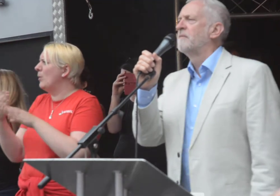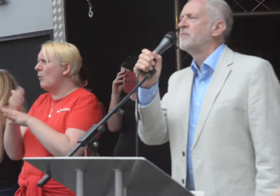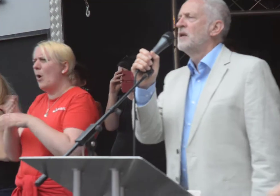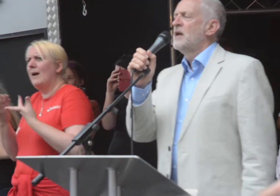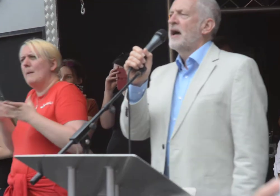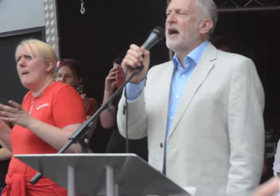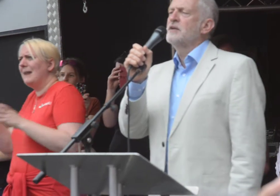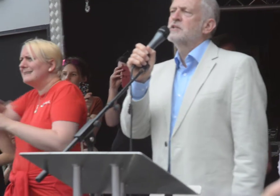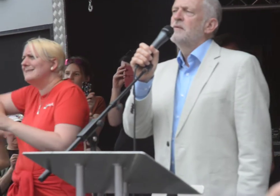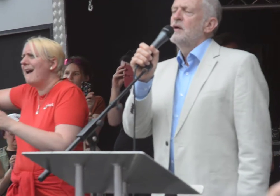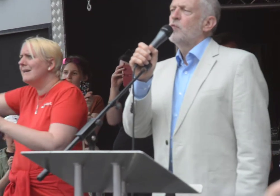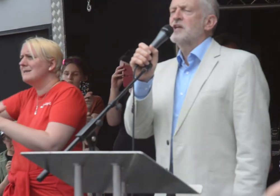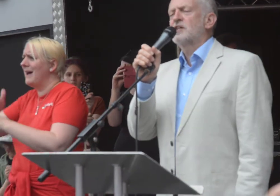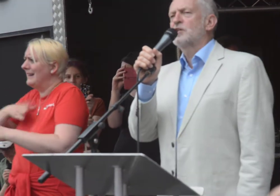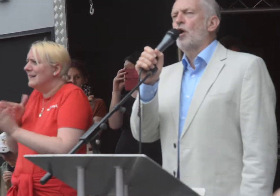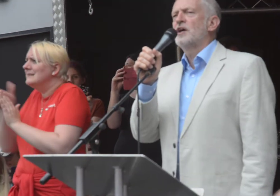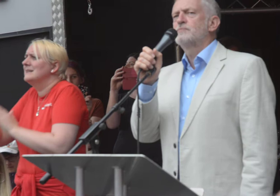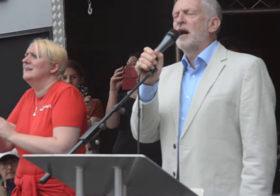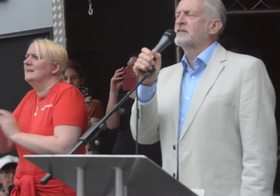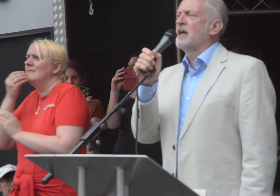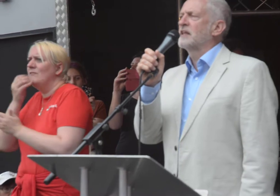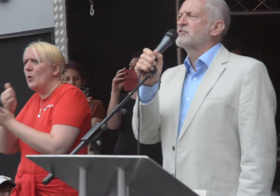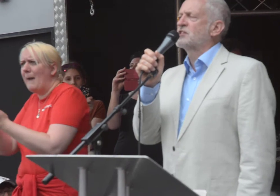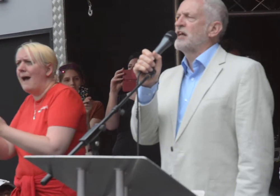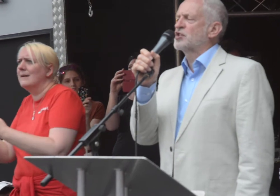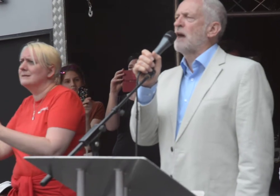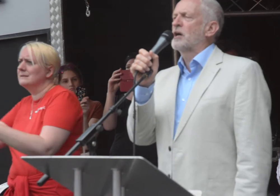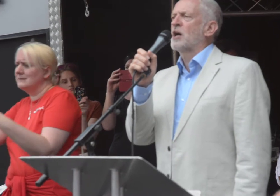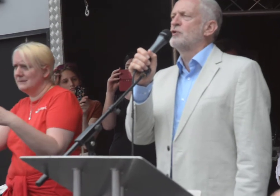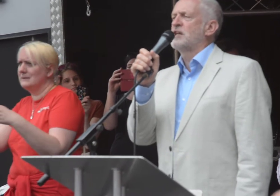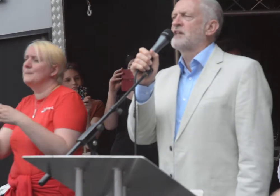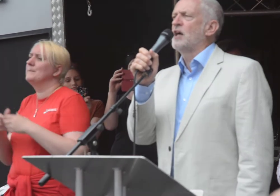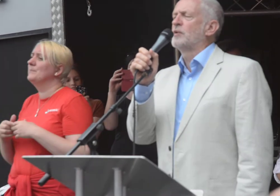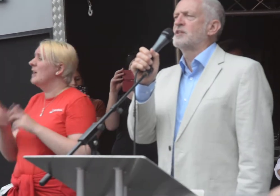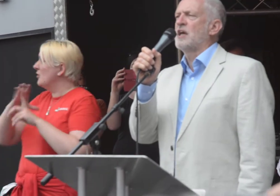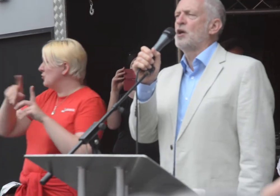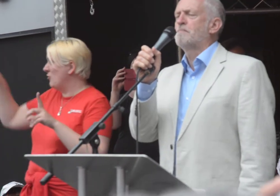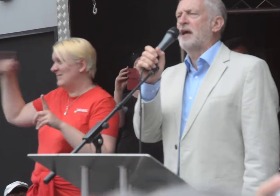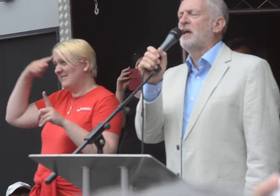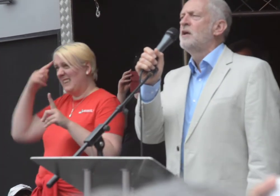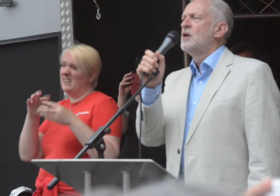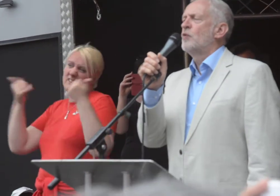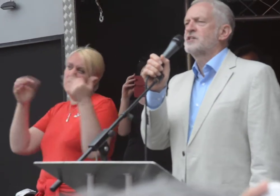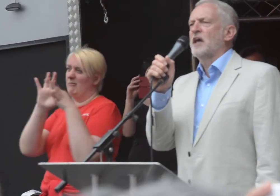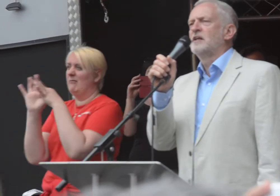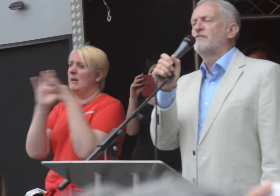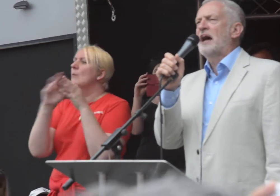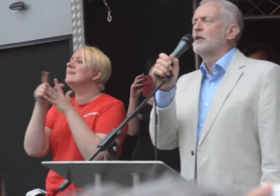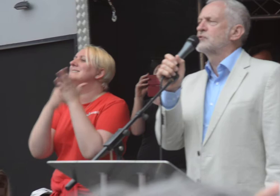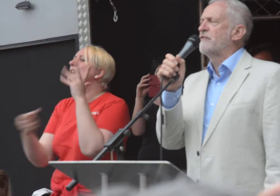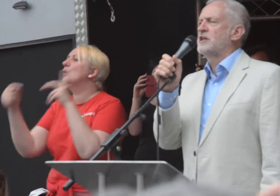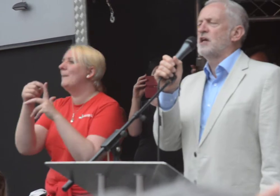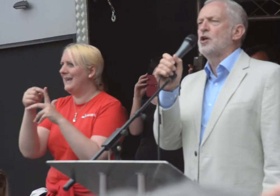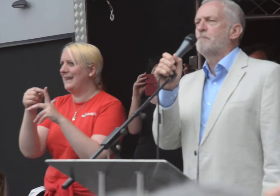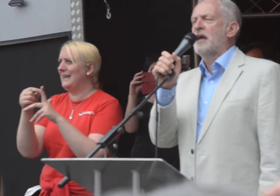sector. And whilst the Tories might think they stitched up a cosy deal with the DUP, which suddenly